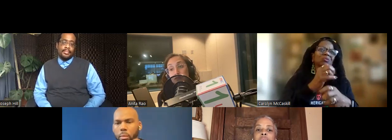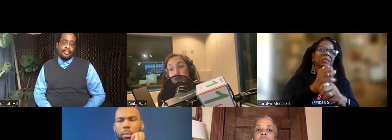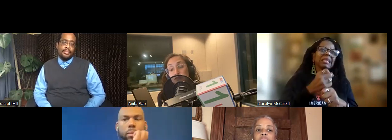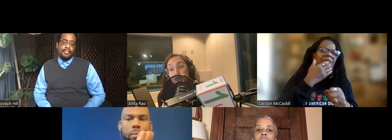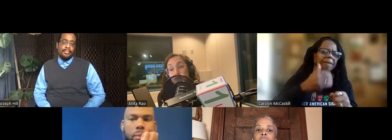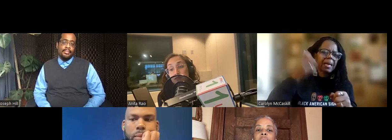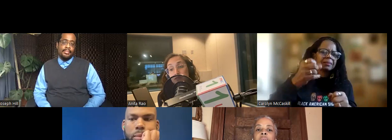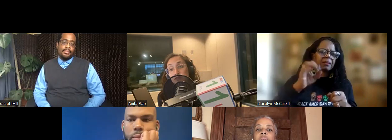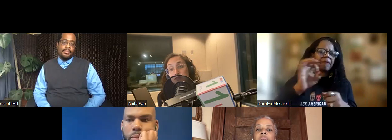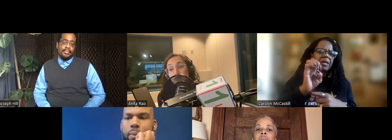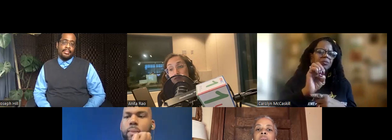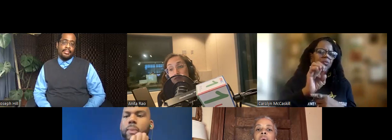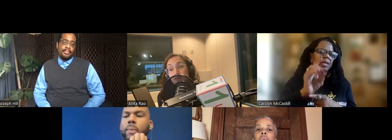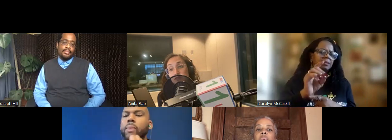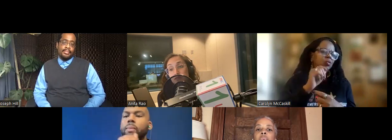in the Black deaf school,